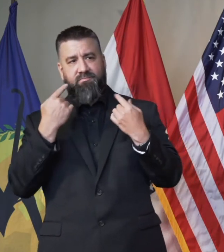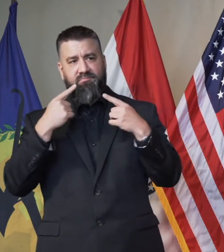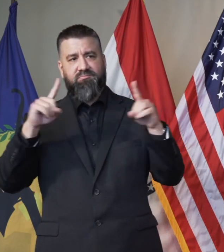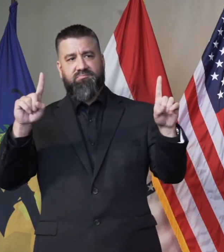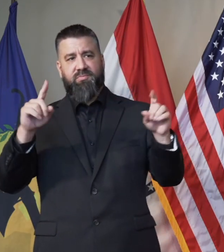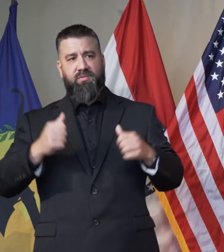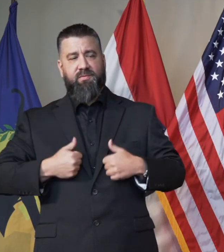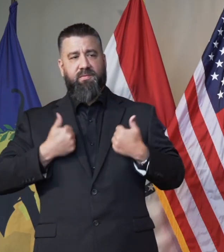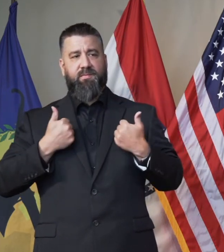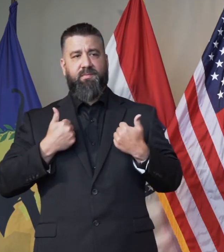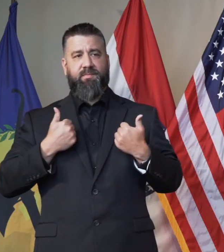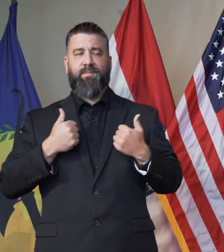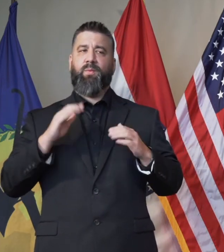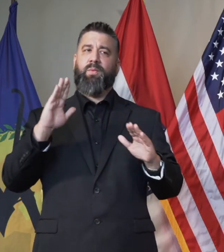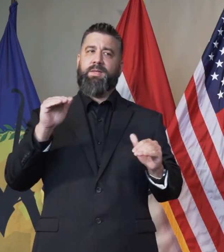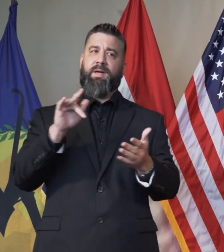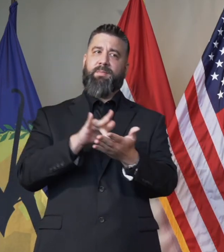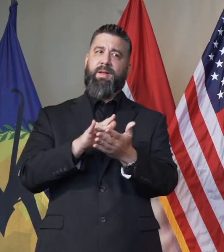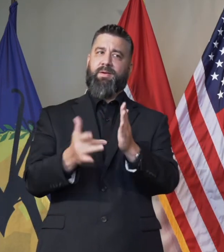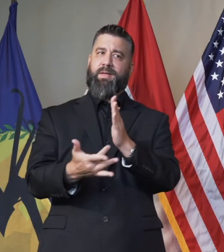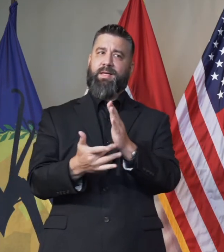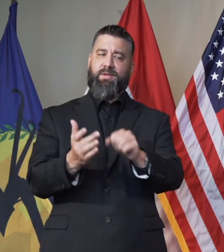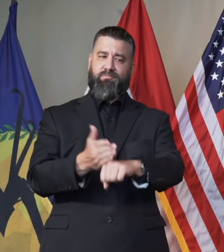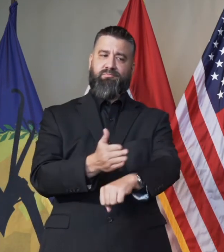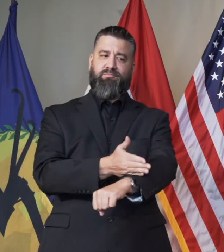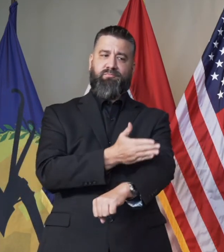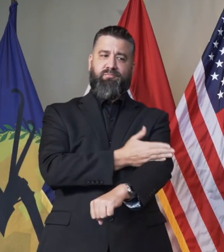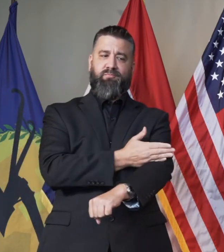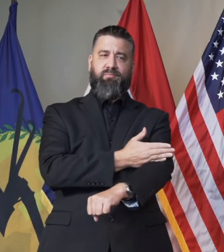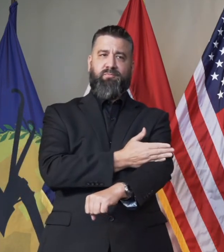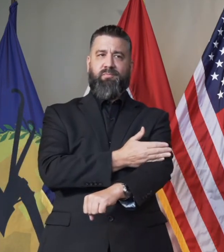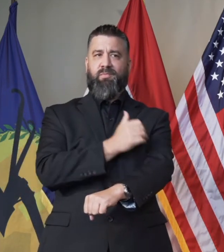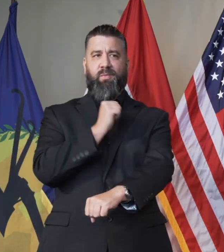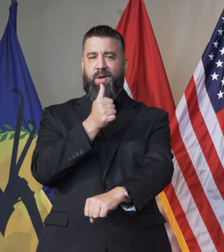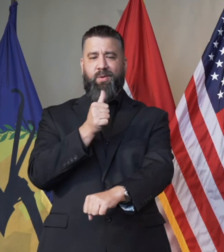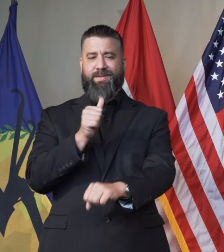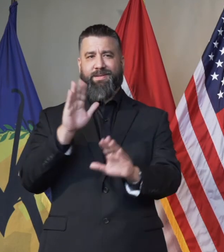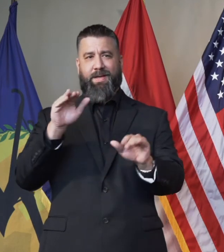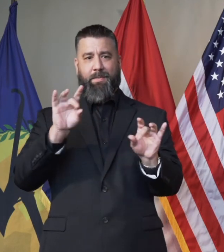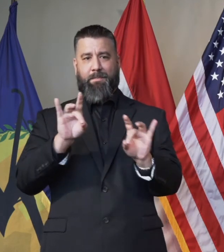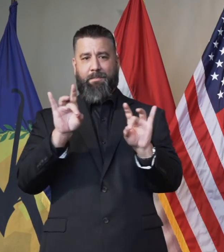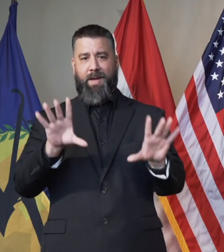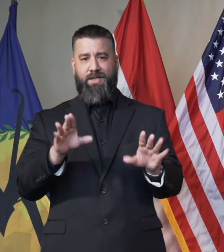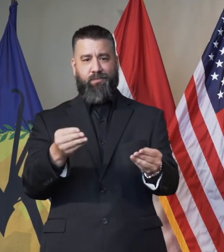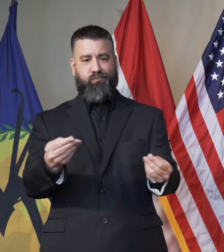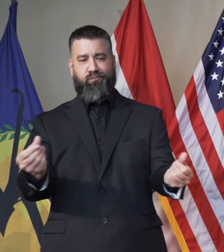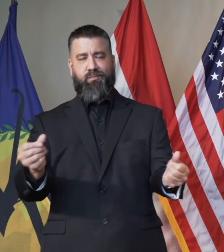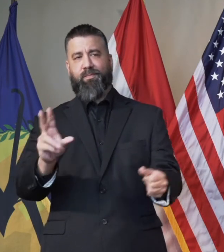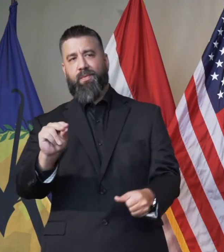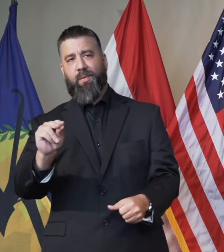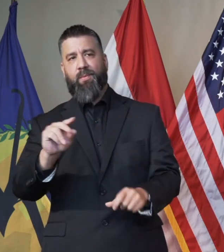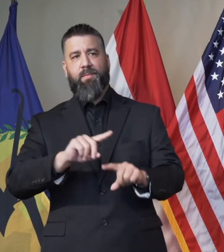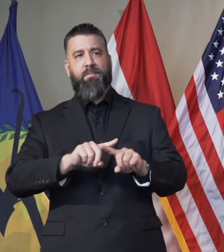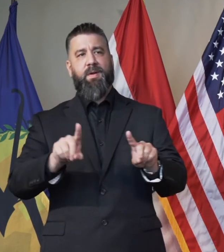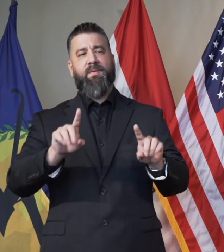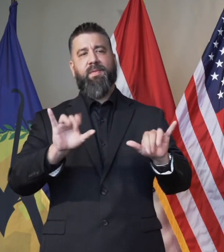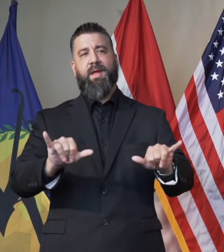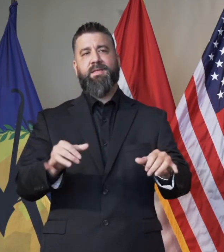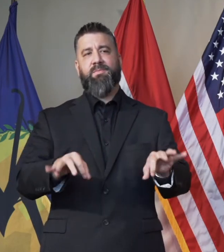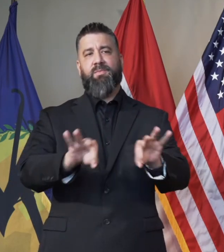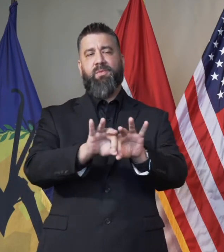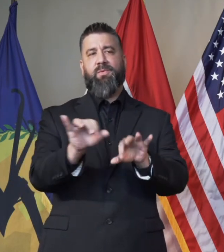the coming months. We do not expect any silver bullet or any magic cure, but that's important as well. Well,